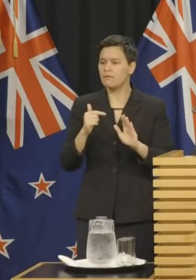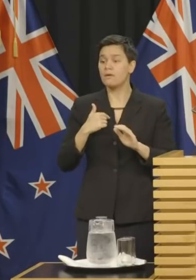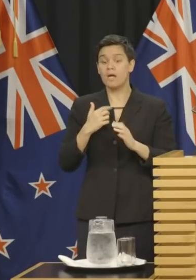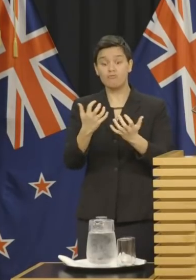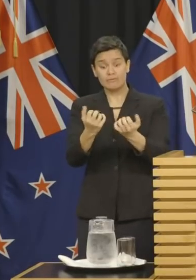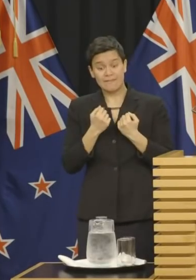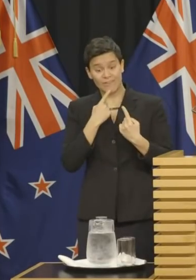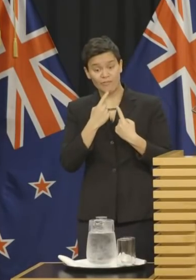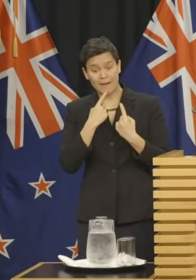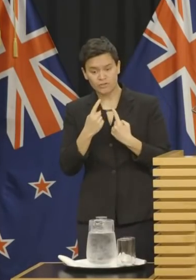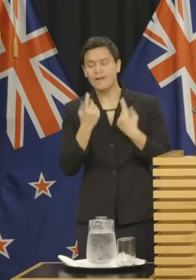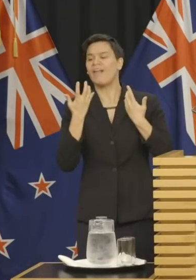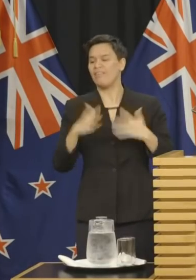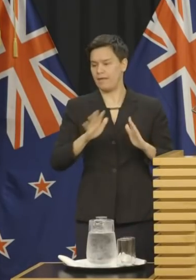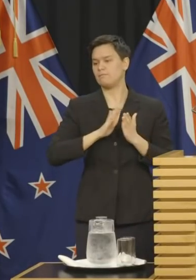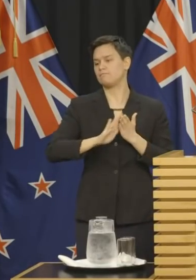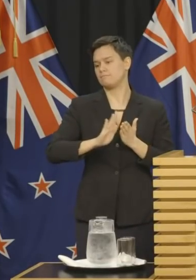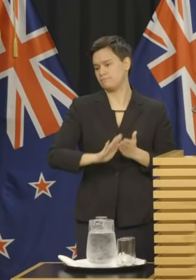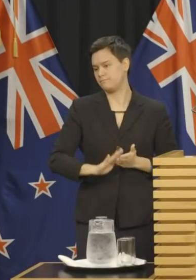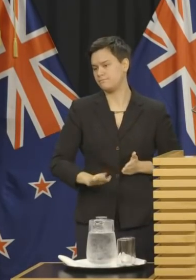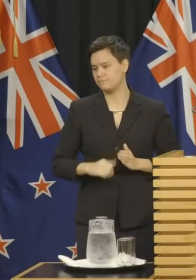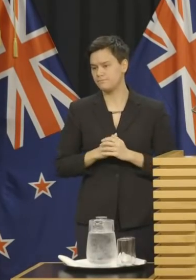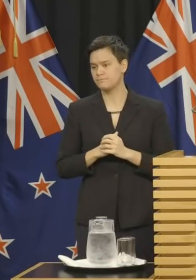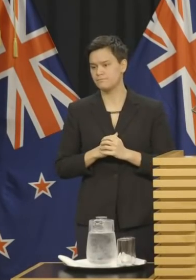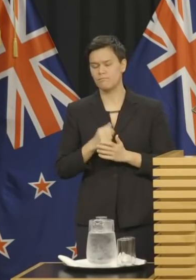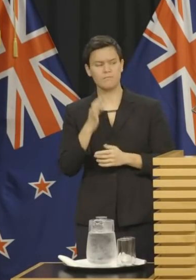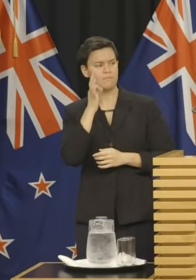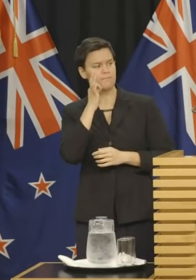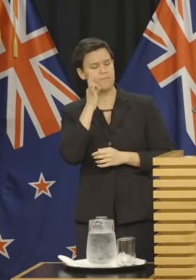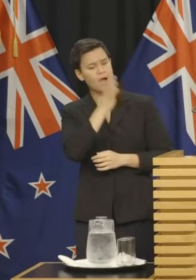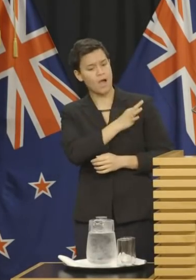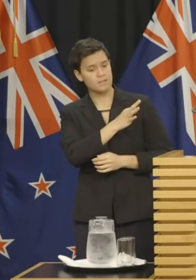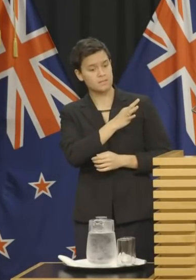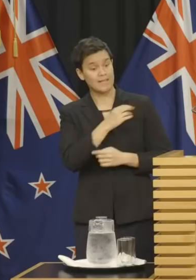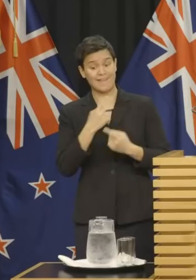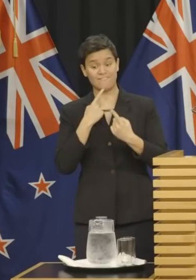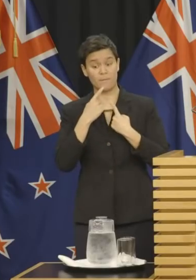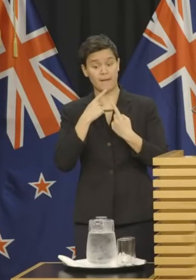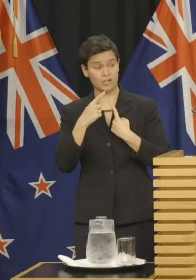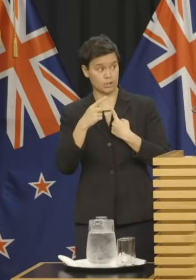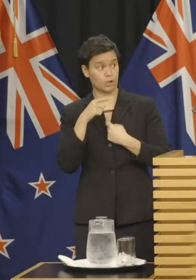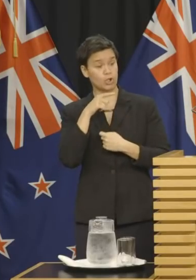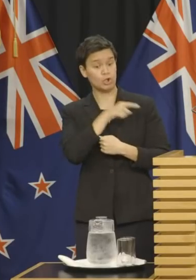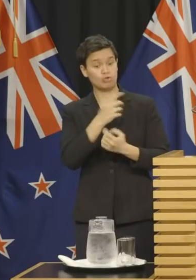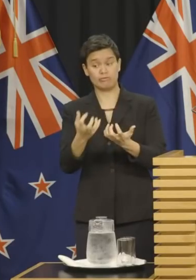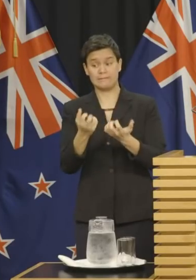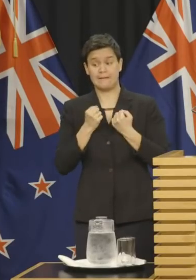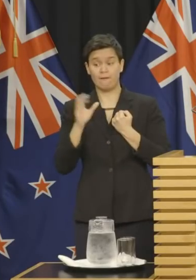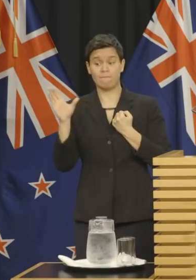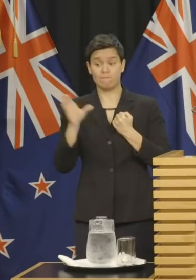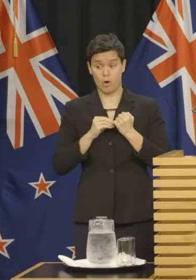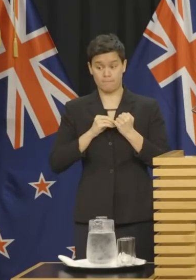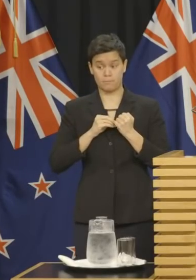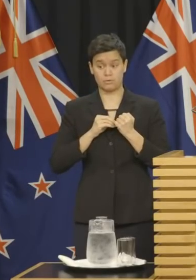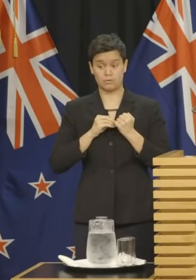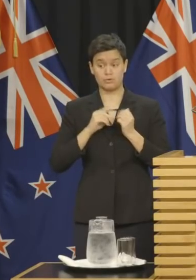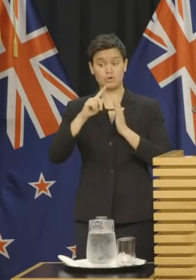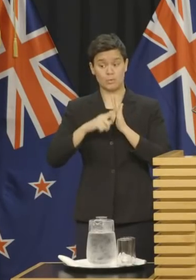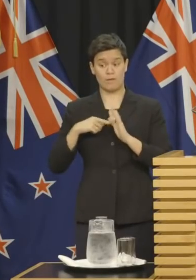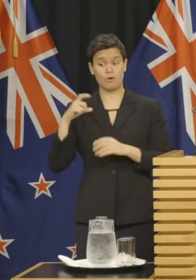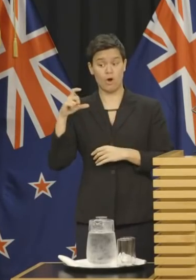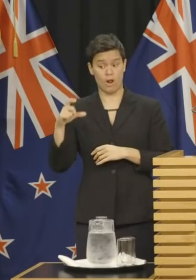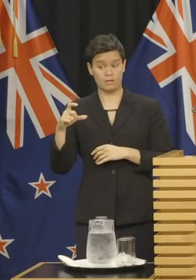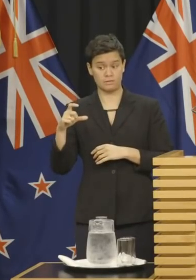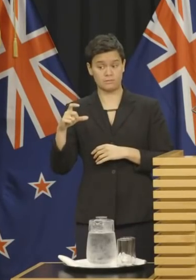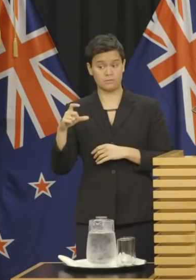are those differences in style? Can you just explain what information you received from her and how that was different to what you sent